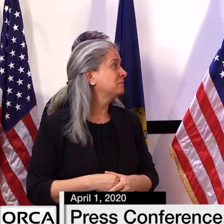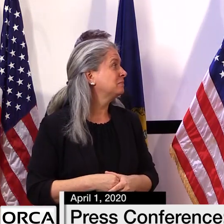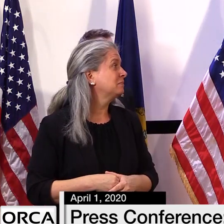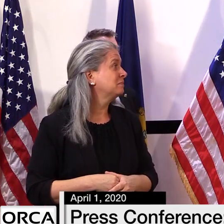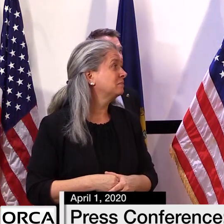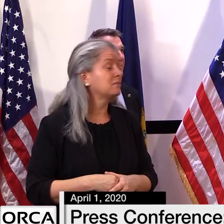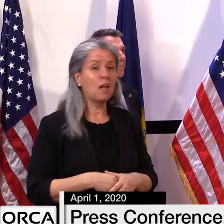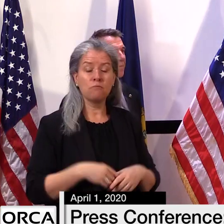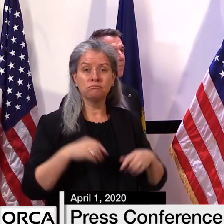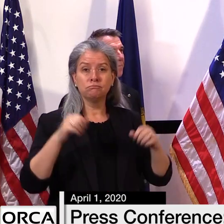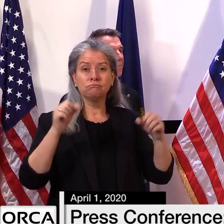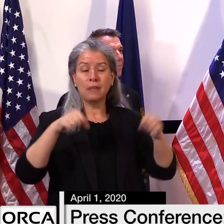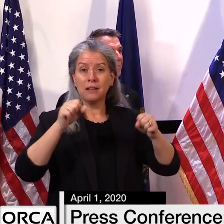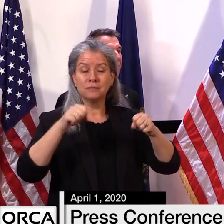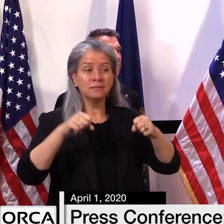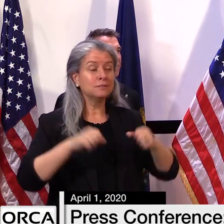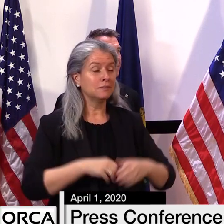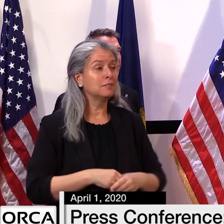Yeah.